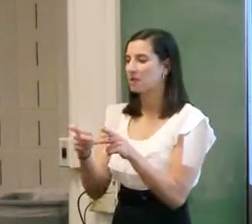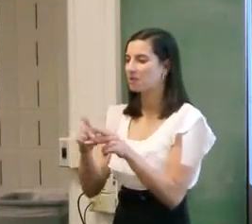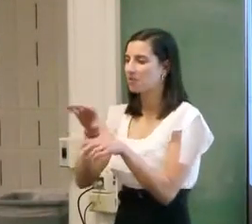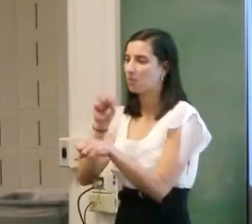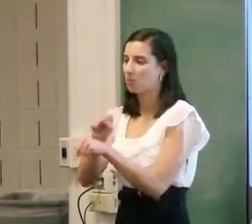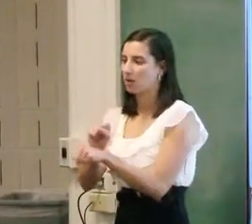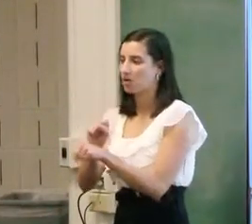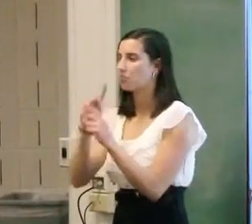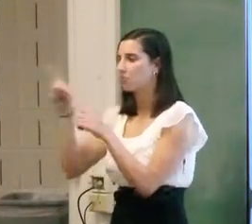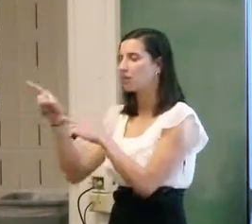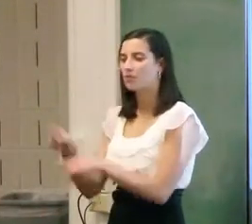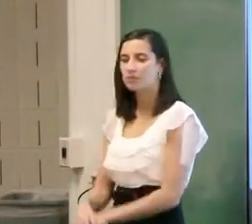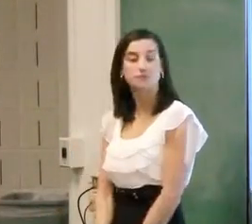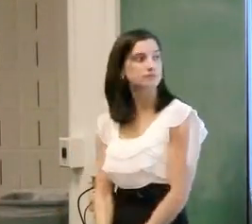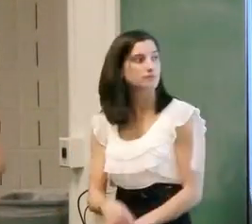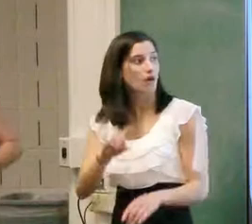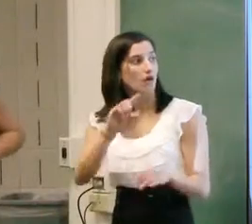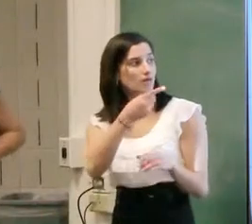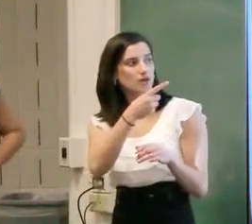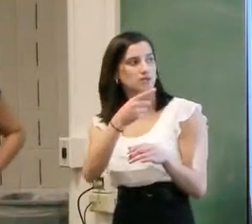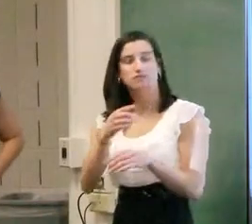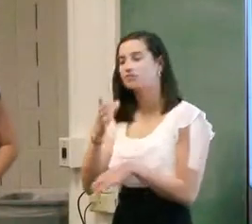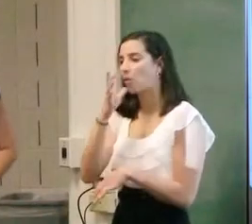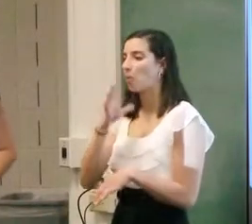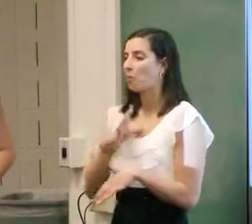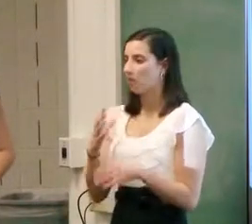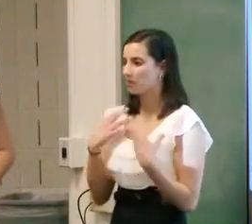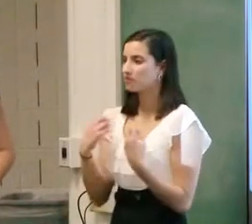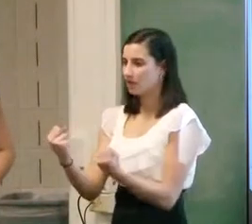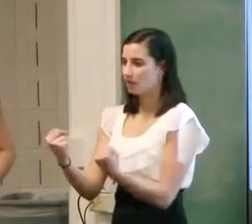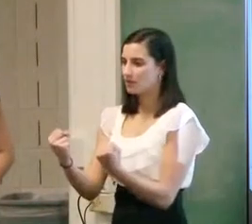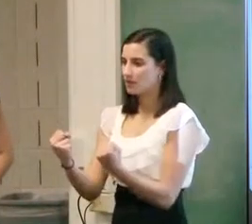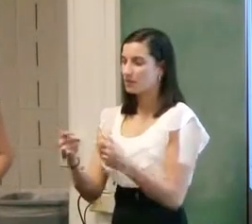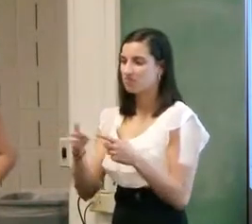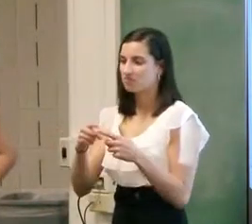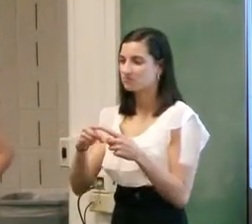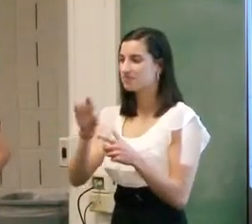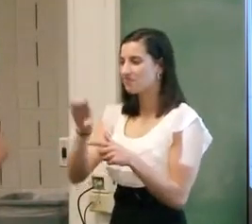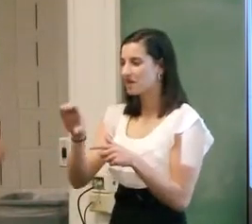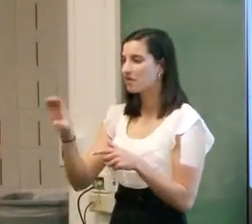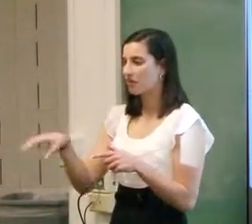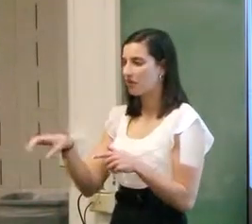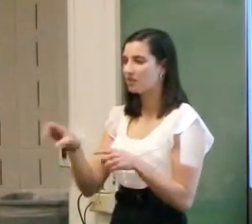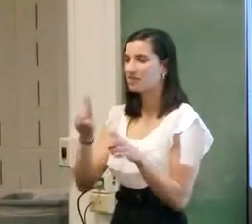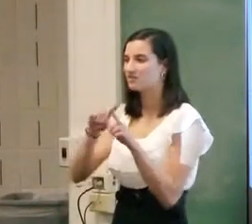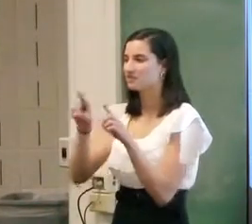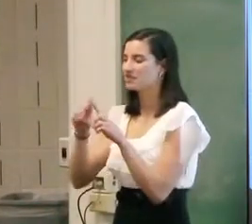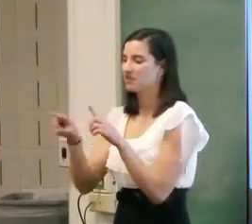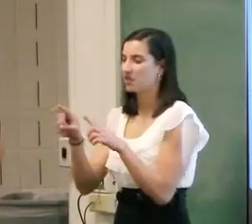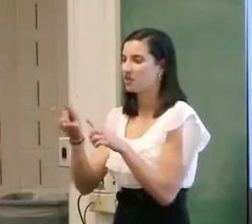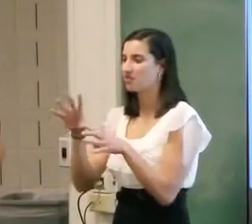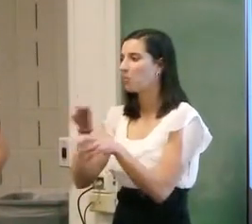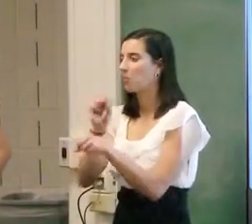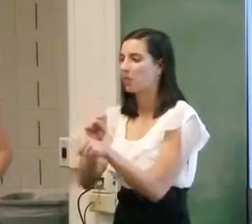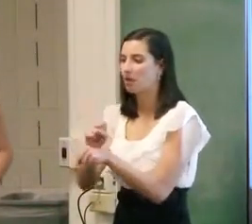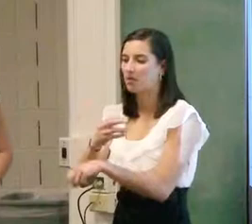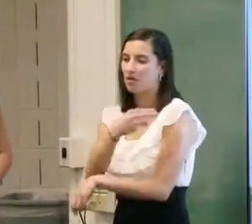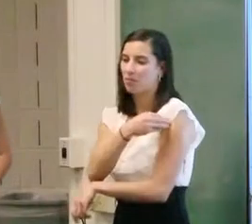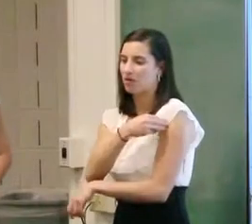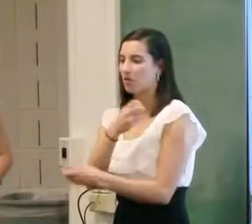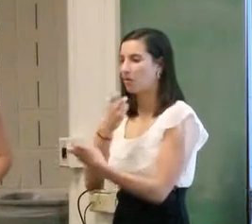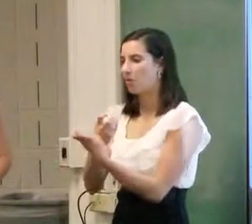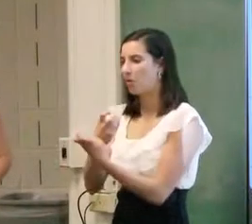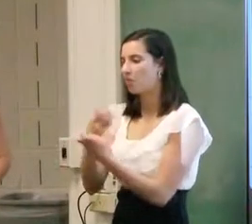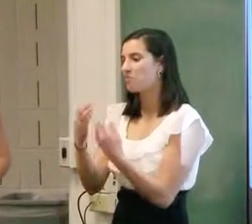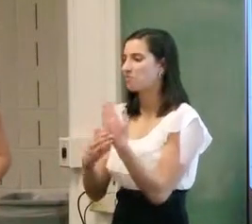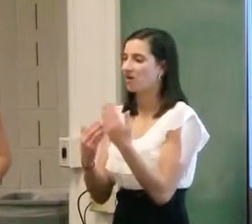different appointments. One being women's health, Clinton crossings for different PT appointments, muscles, bones, and